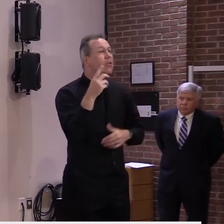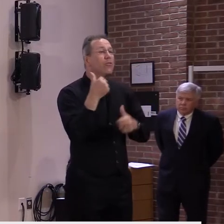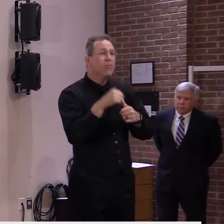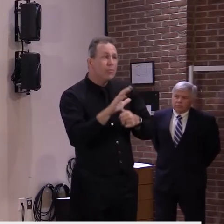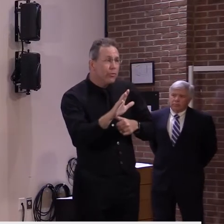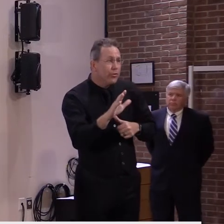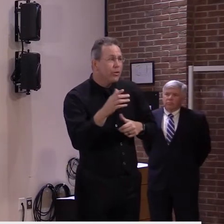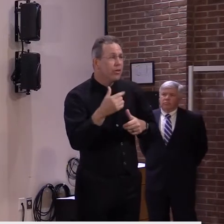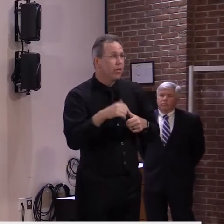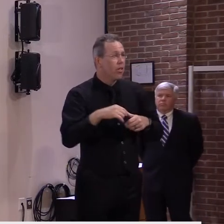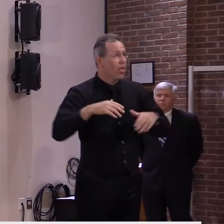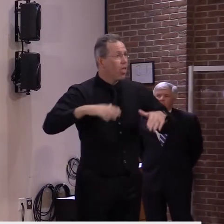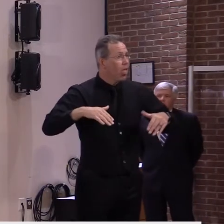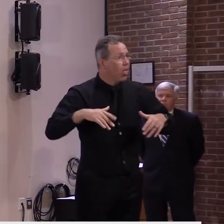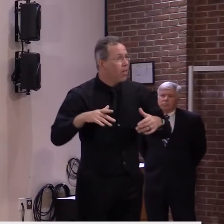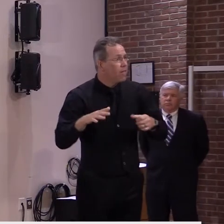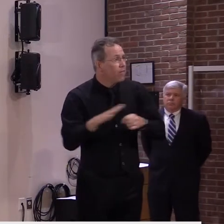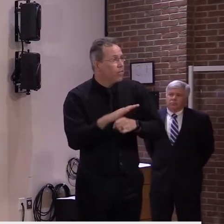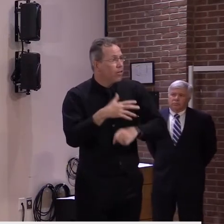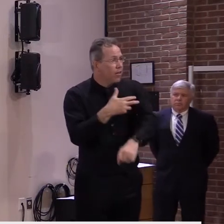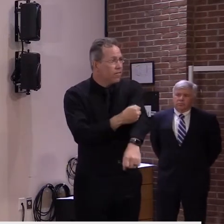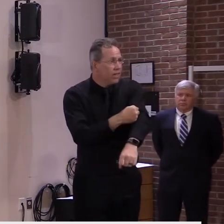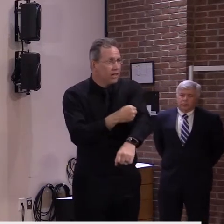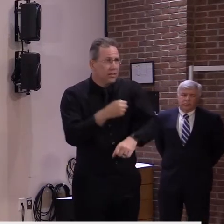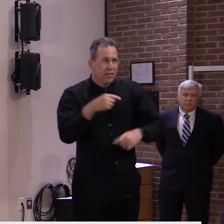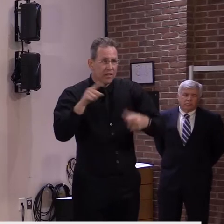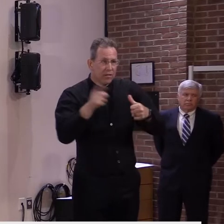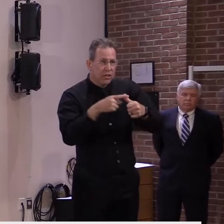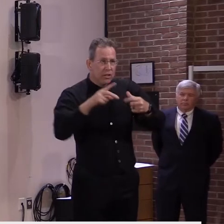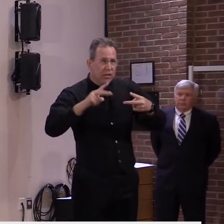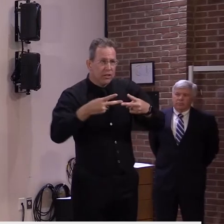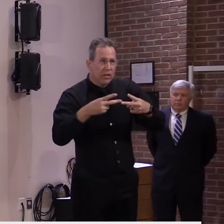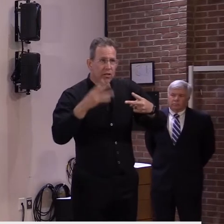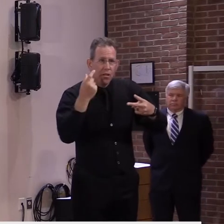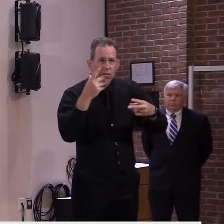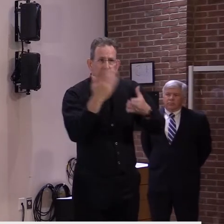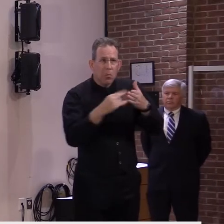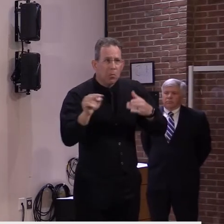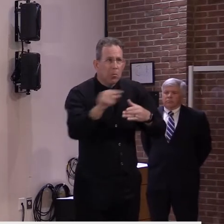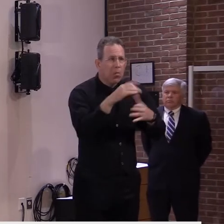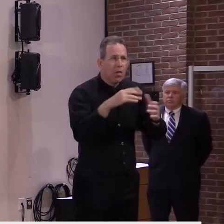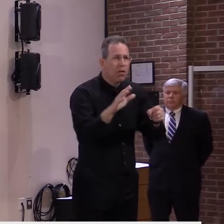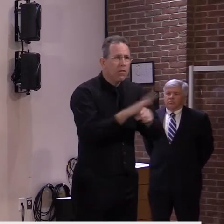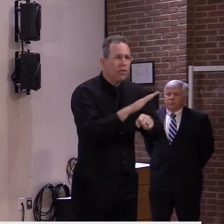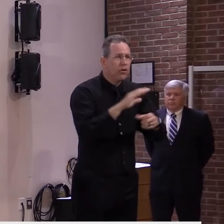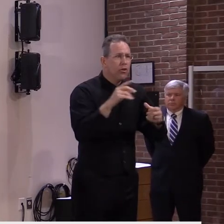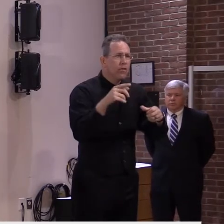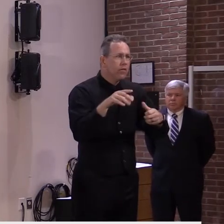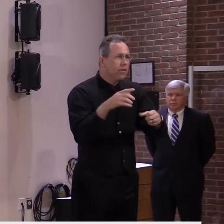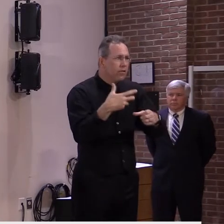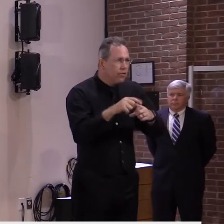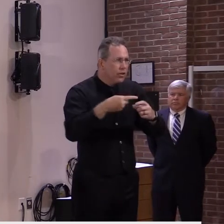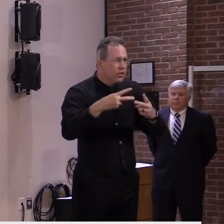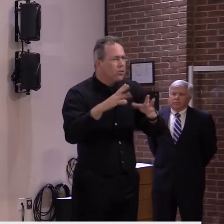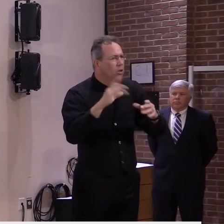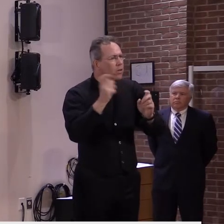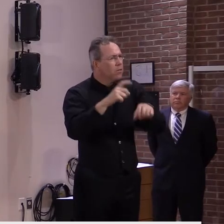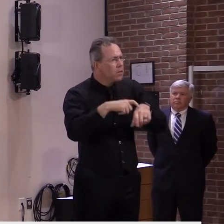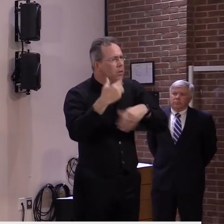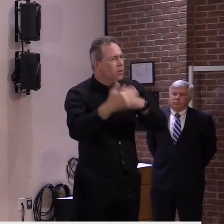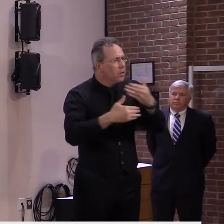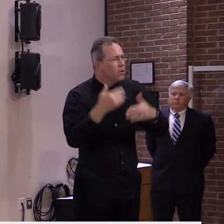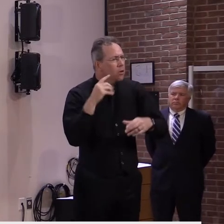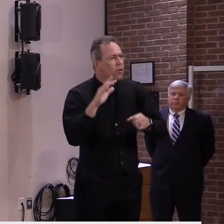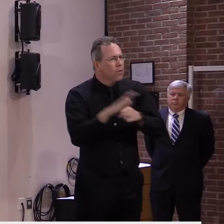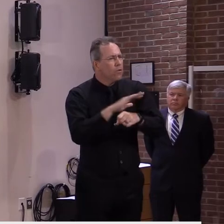fully vaccinated, you still have to wear a mask. So that's still in place. We have allowed municipalities